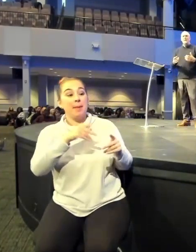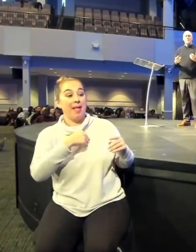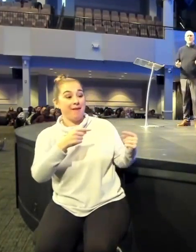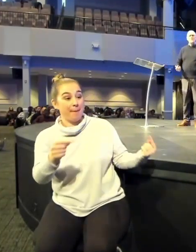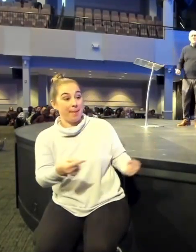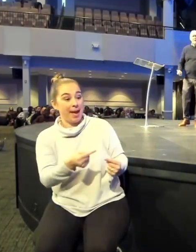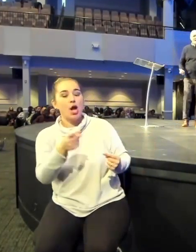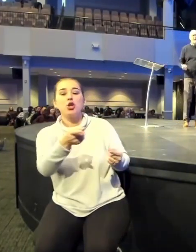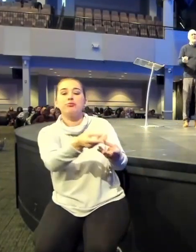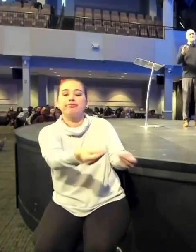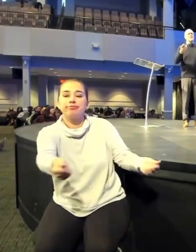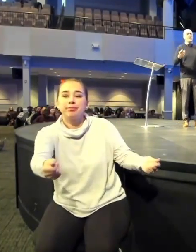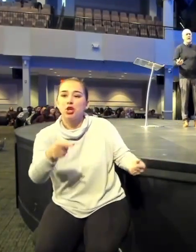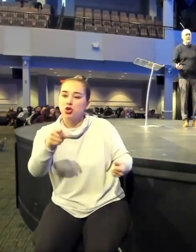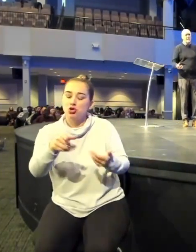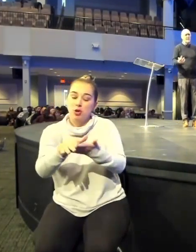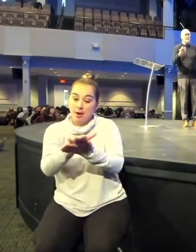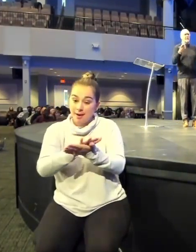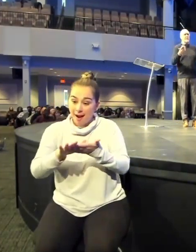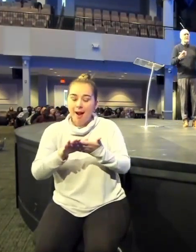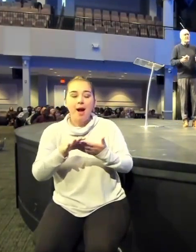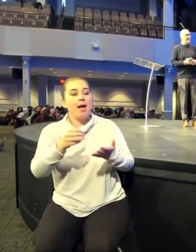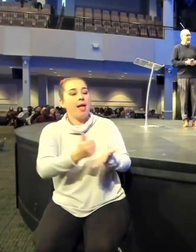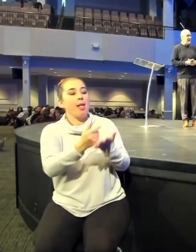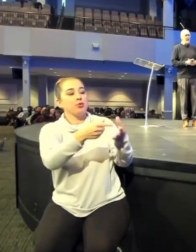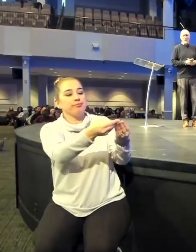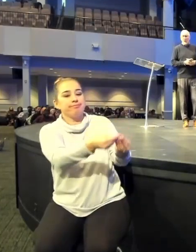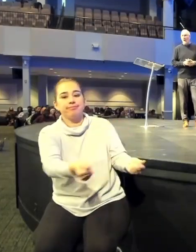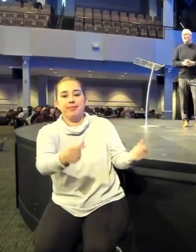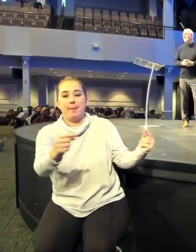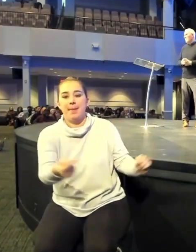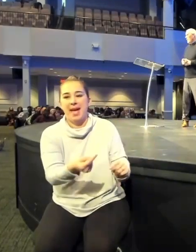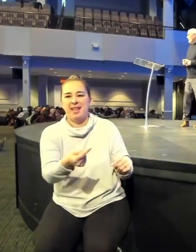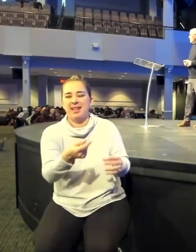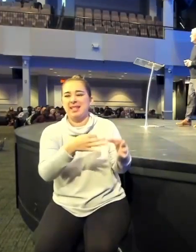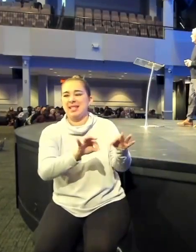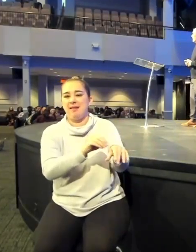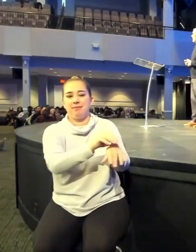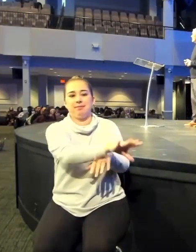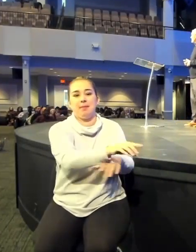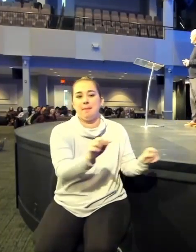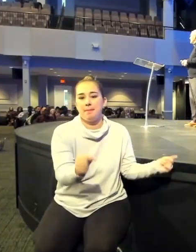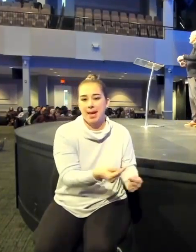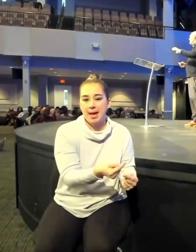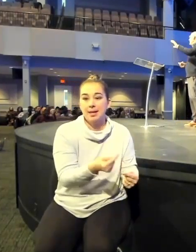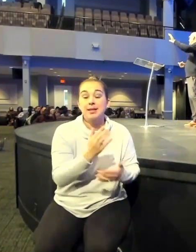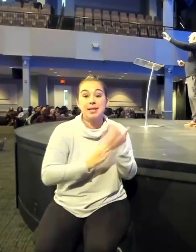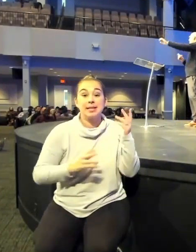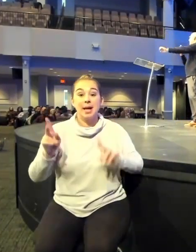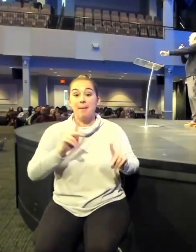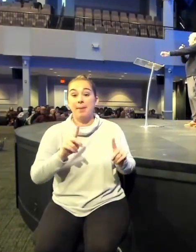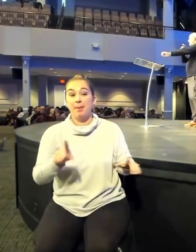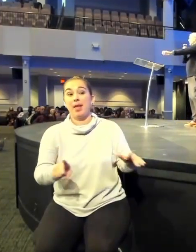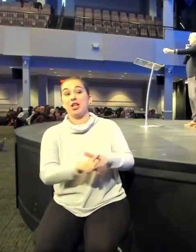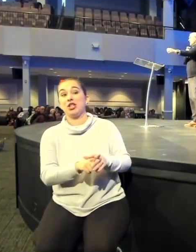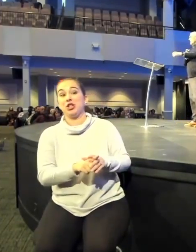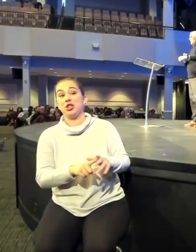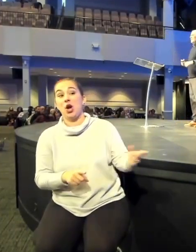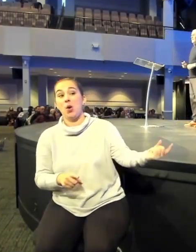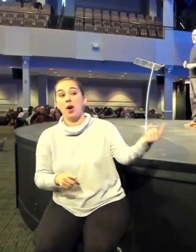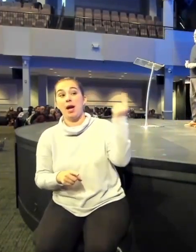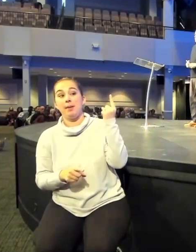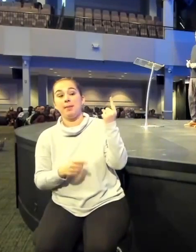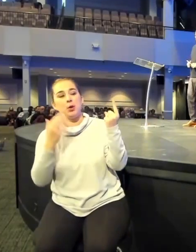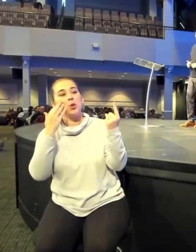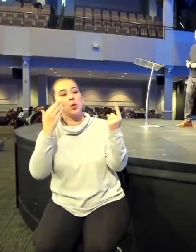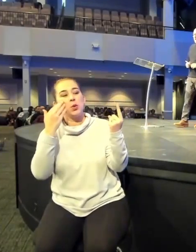A kind person relieves the pain of other people instead of causing pain. There's some people, as soon as they show up in your world, you know what